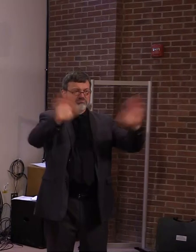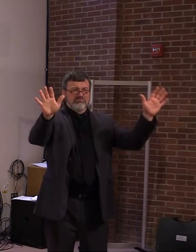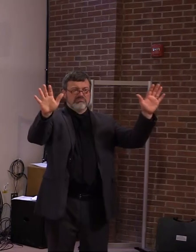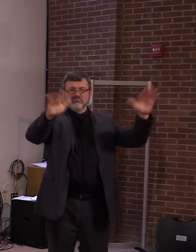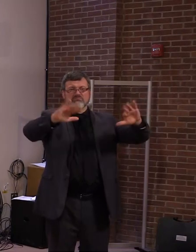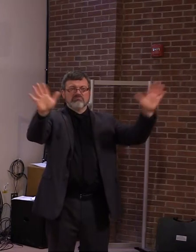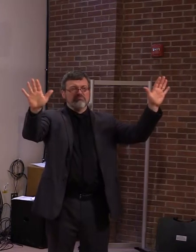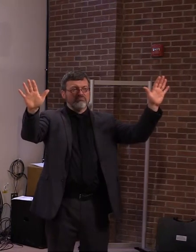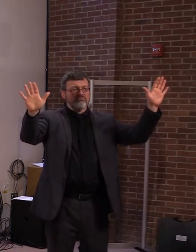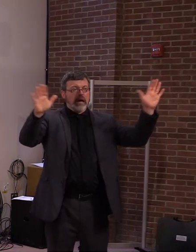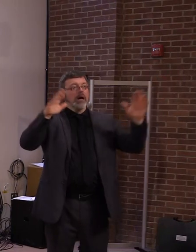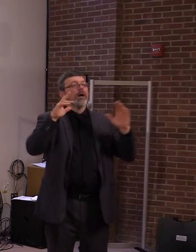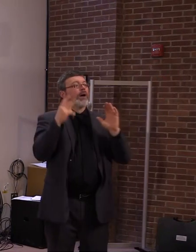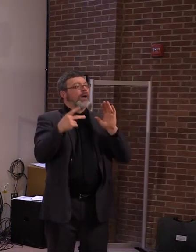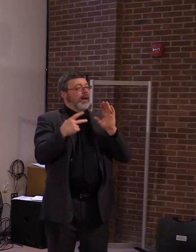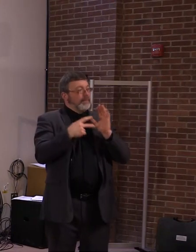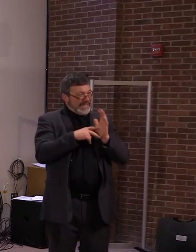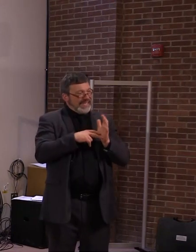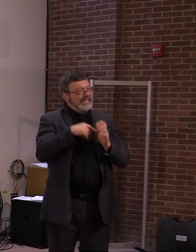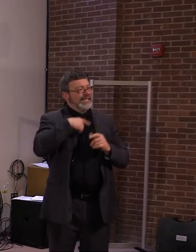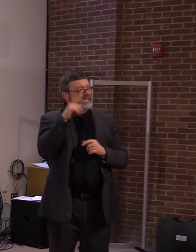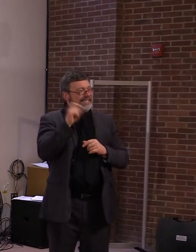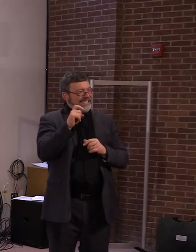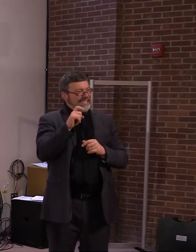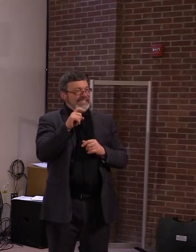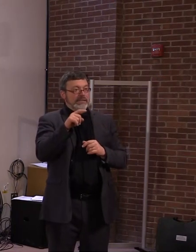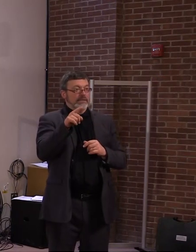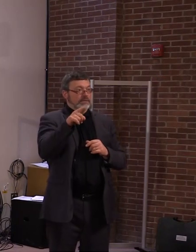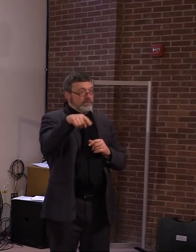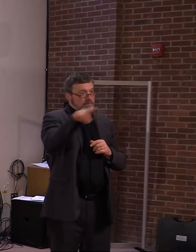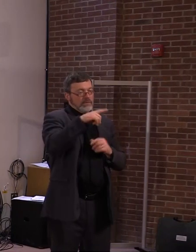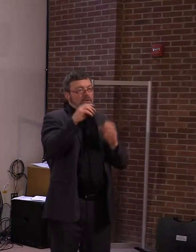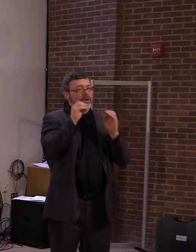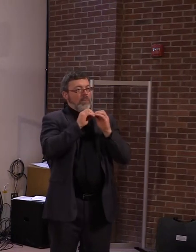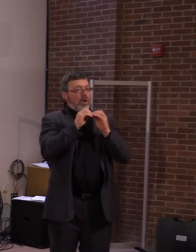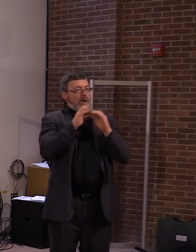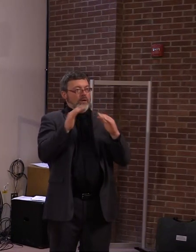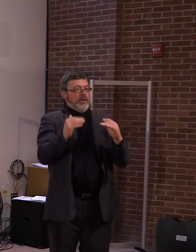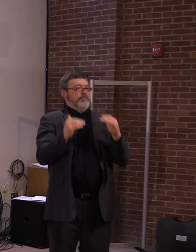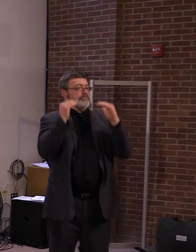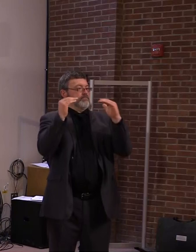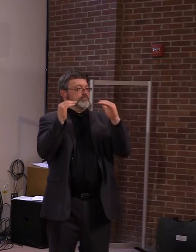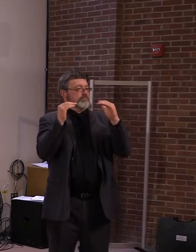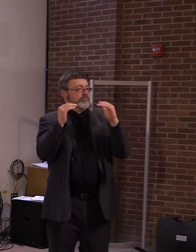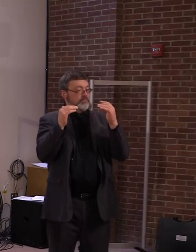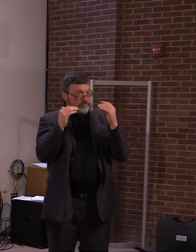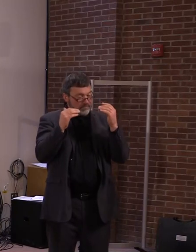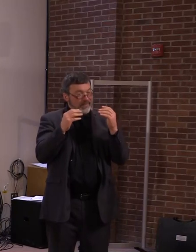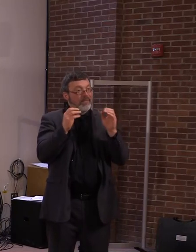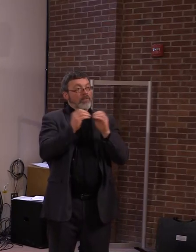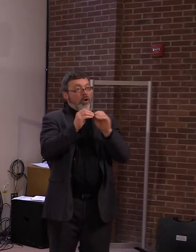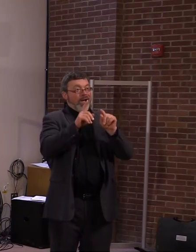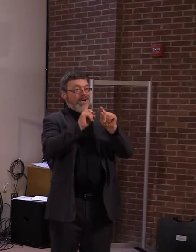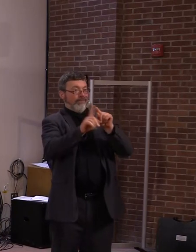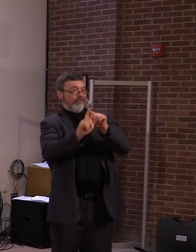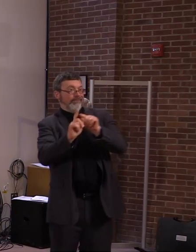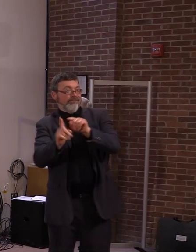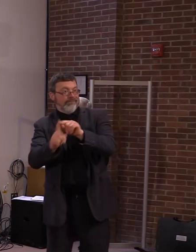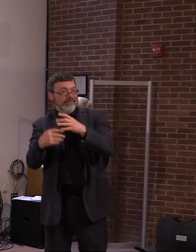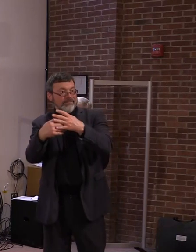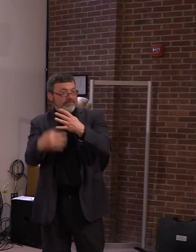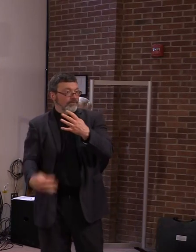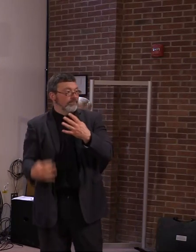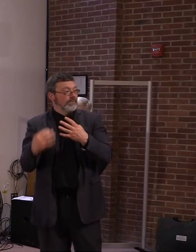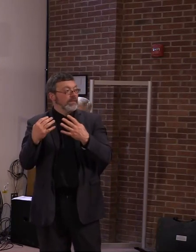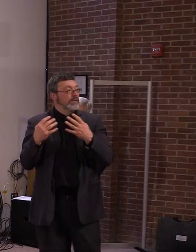the testing will become more sophisticated, more easily available, and much quicker,